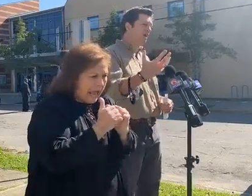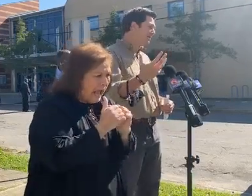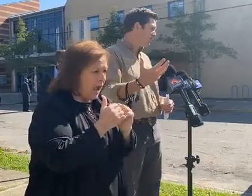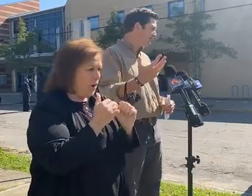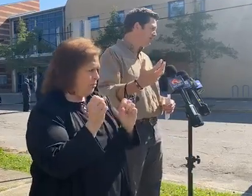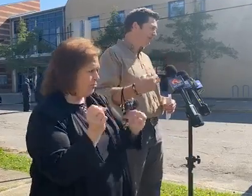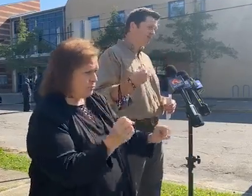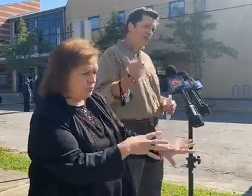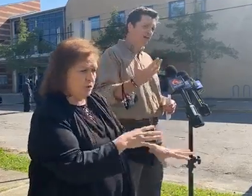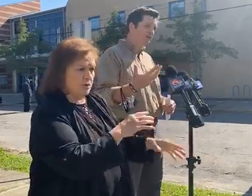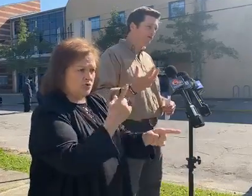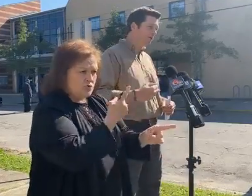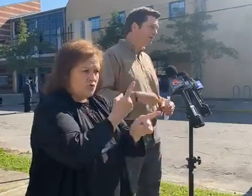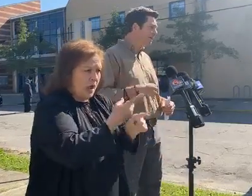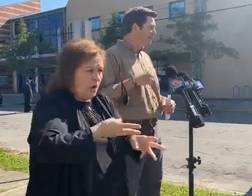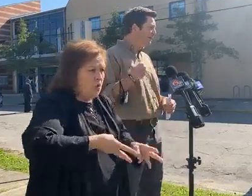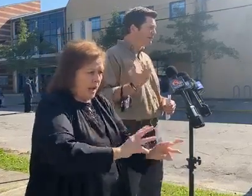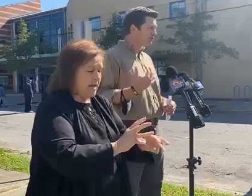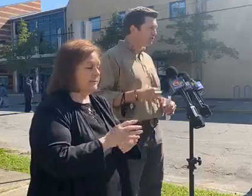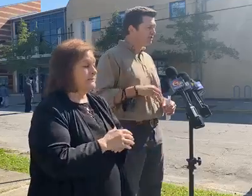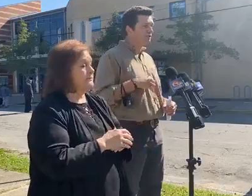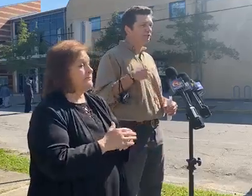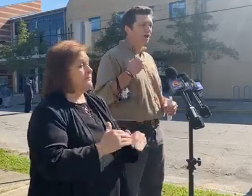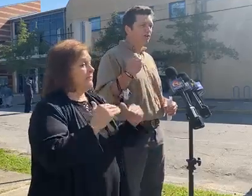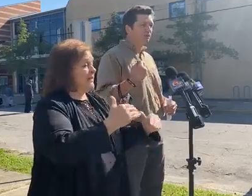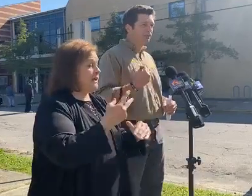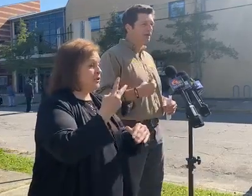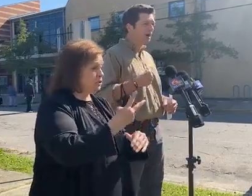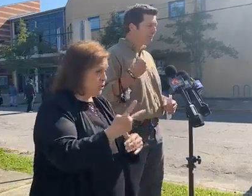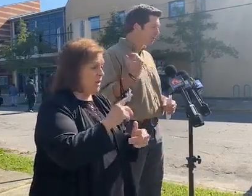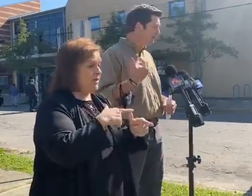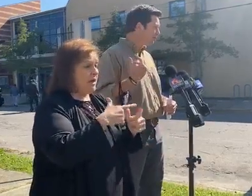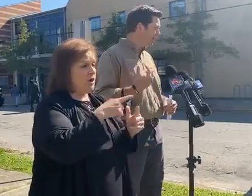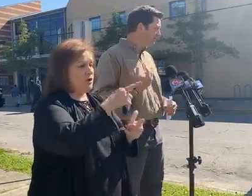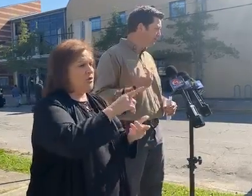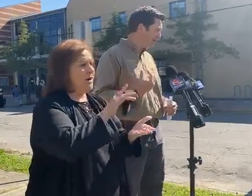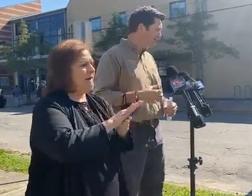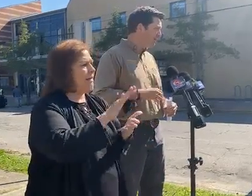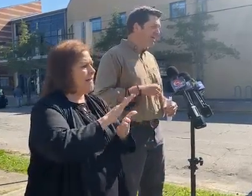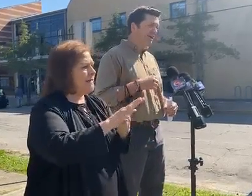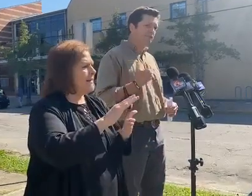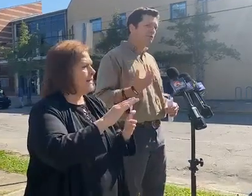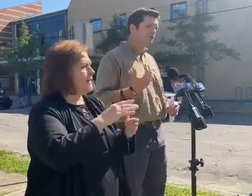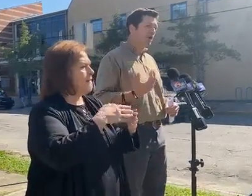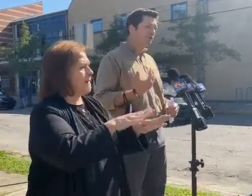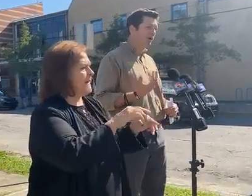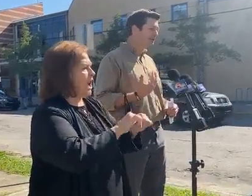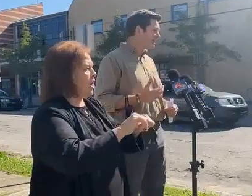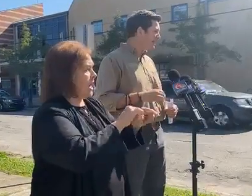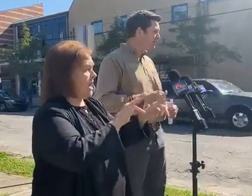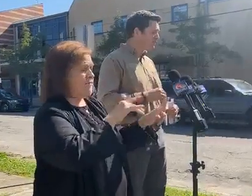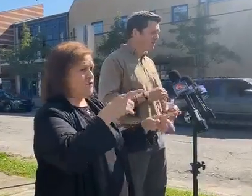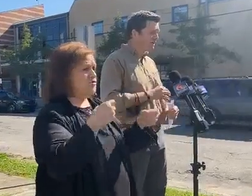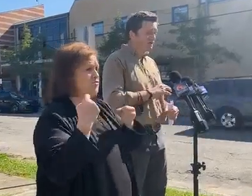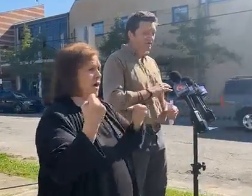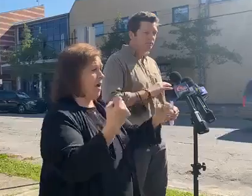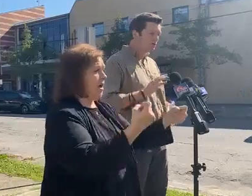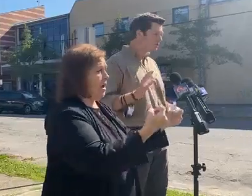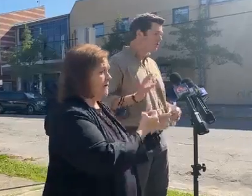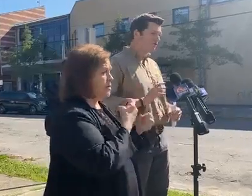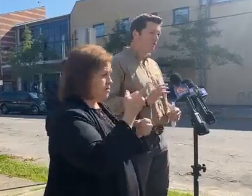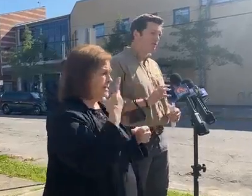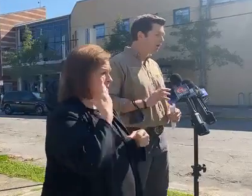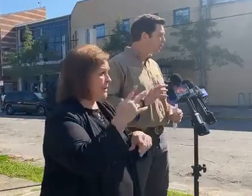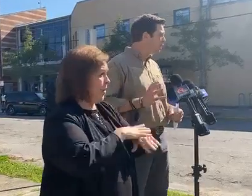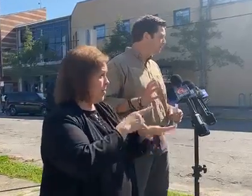put that trash out there. That's what we call phase 1. Phase 2 is clearing all debris off of public right-of-ways. If you are driving around today, you'll see